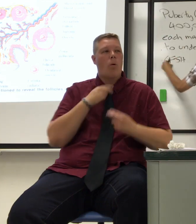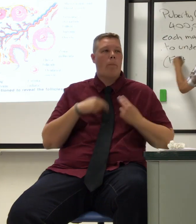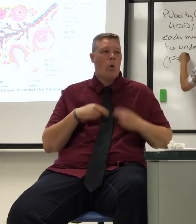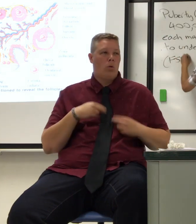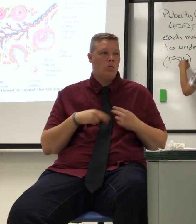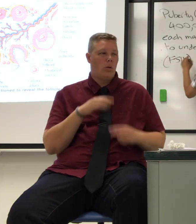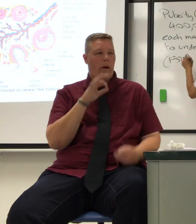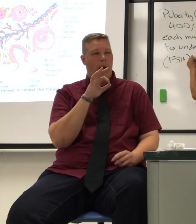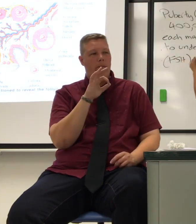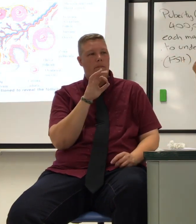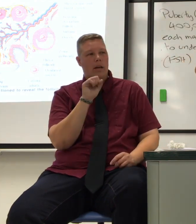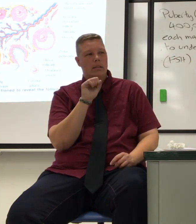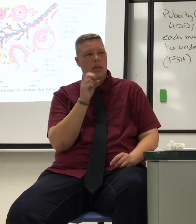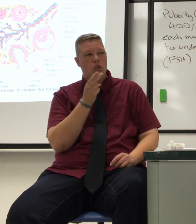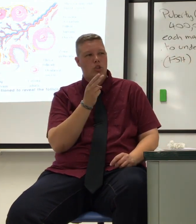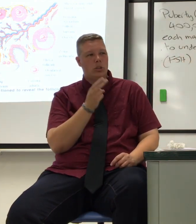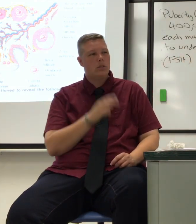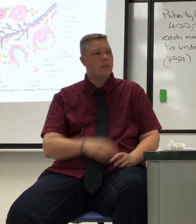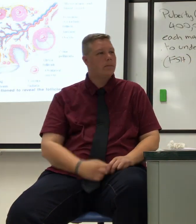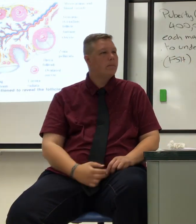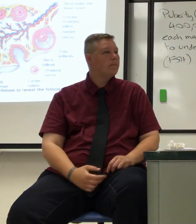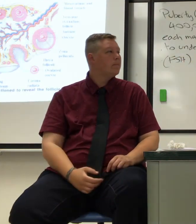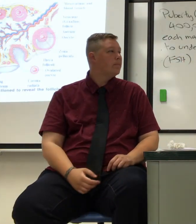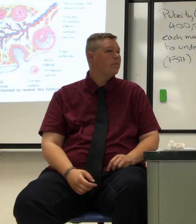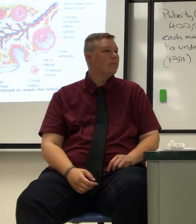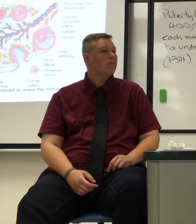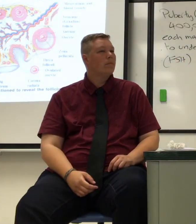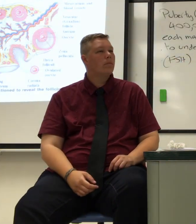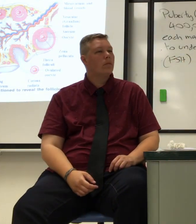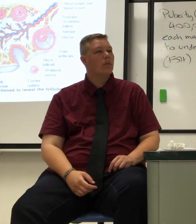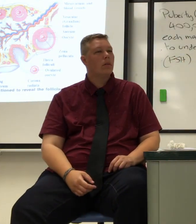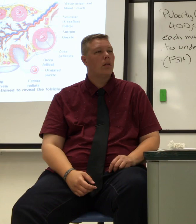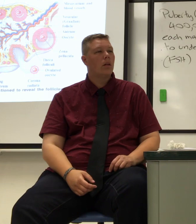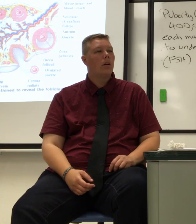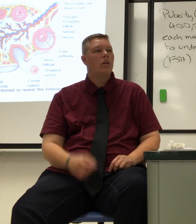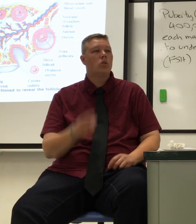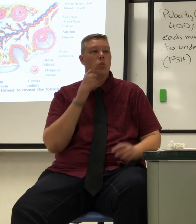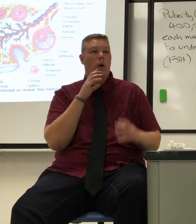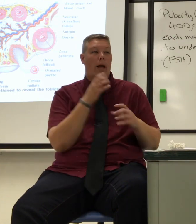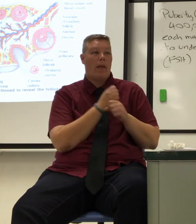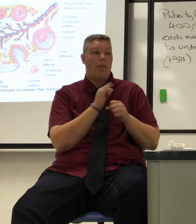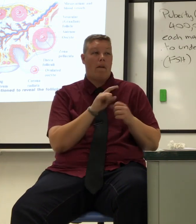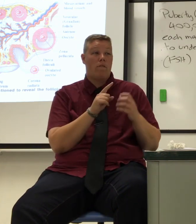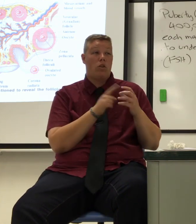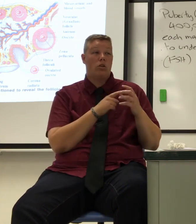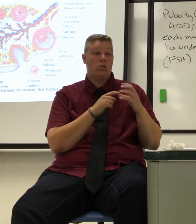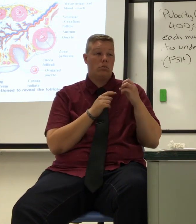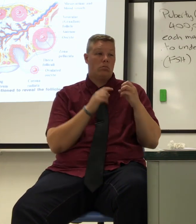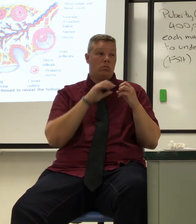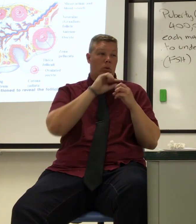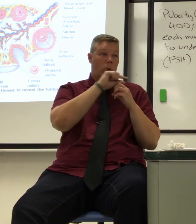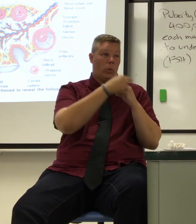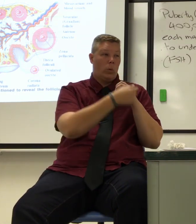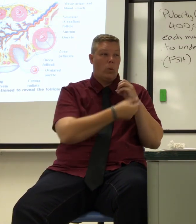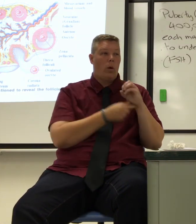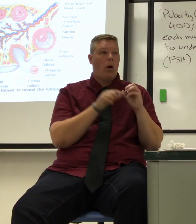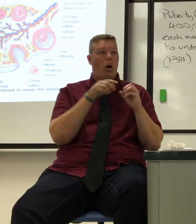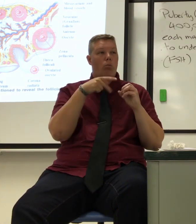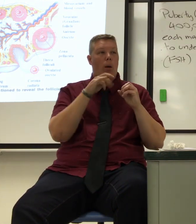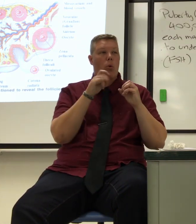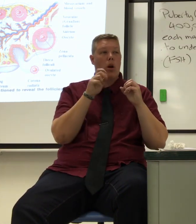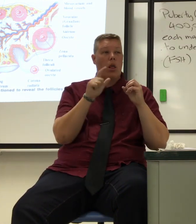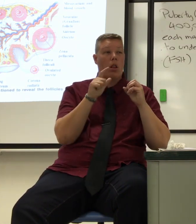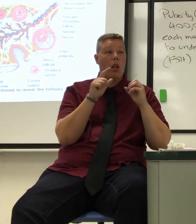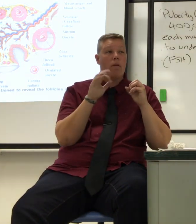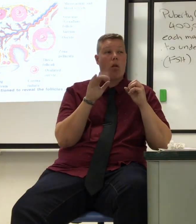So under FSH influence, one thing will happen, you'll get that primordial follicle and turn it into a primary follicle,